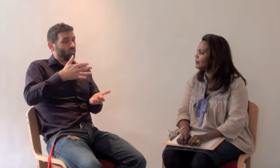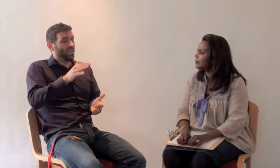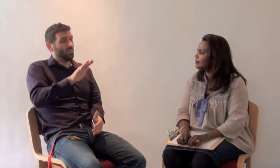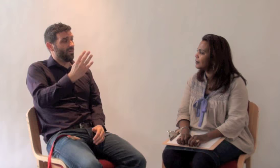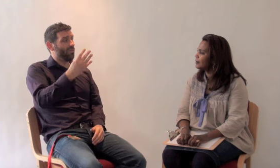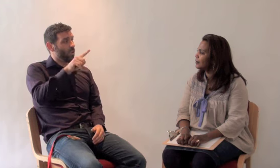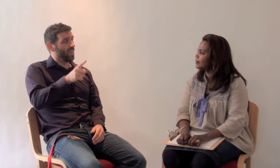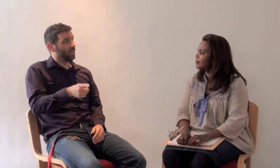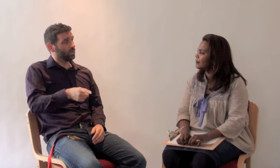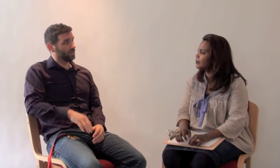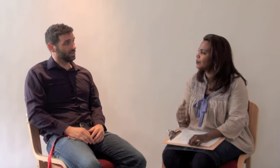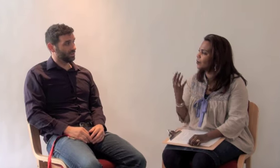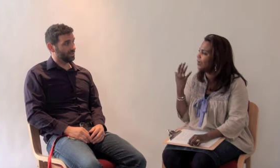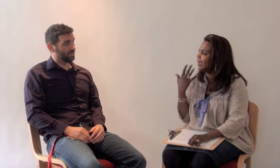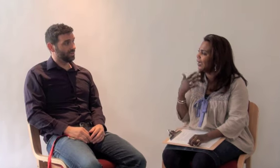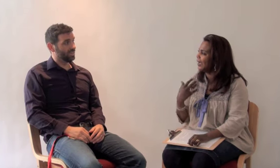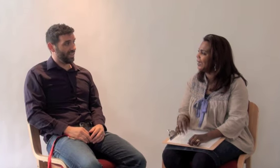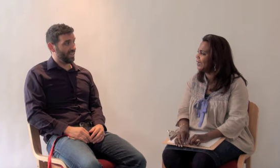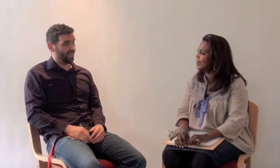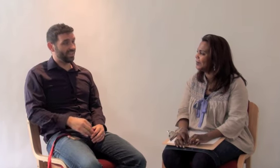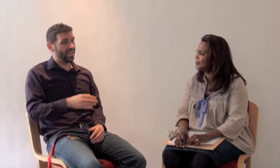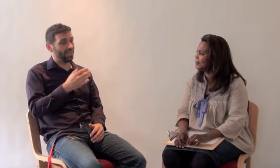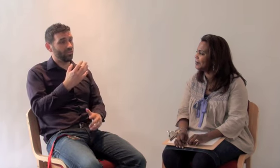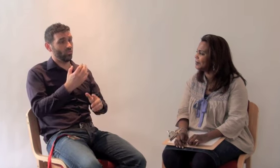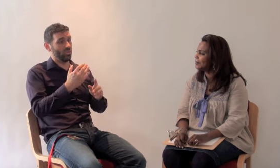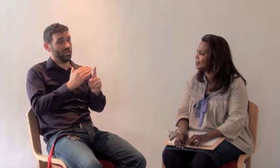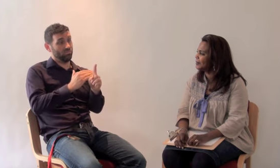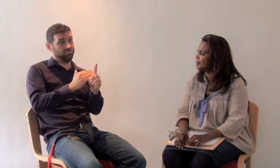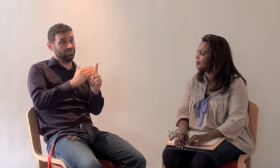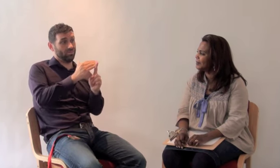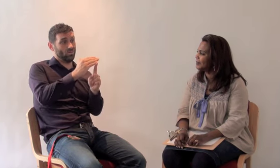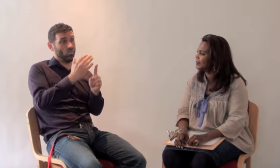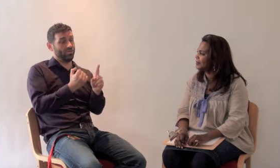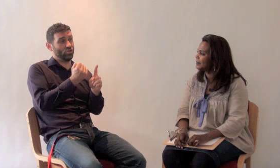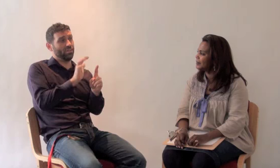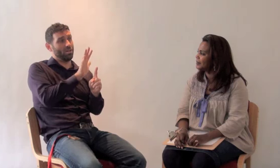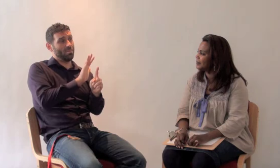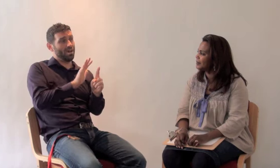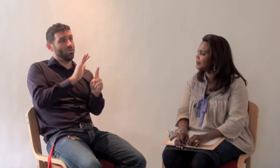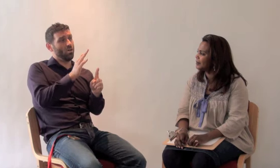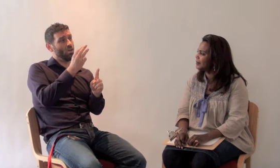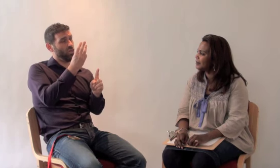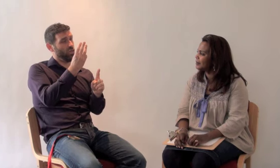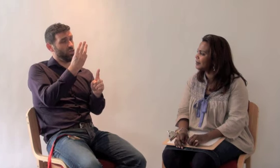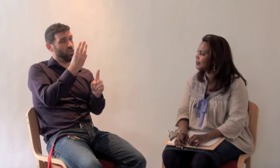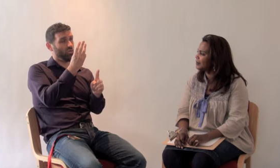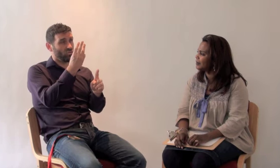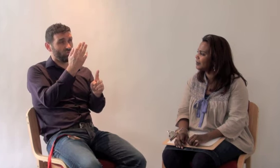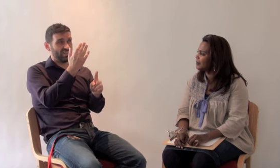us, we had to raise about £4,000. Gosh, that's a lot. And so far we've achieved